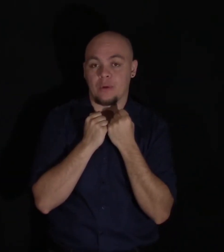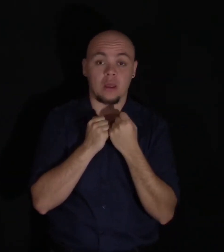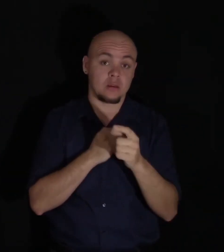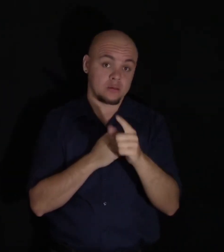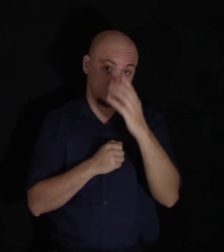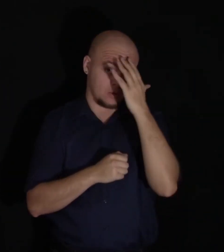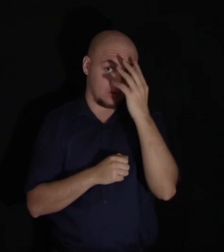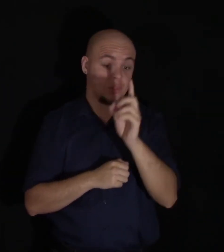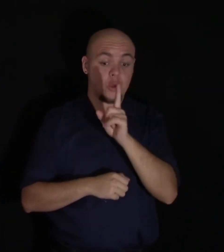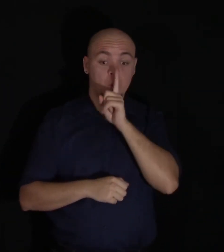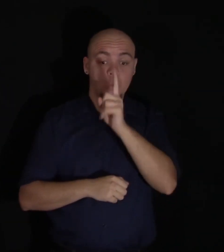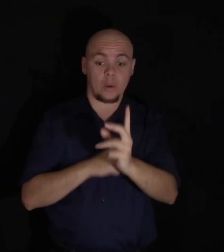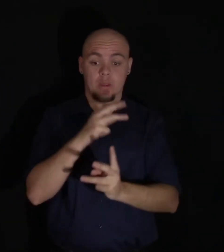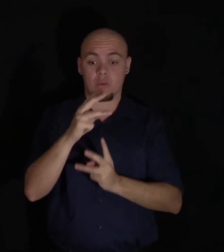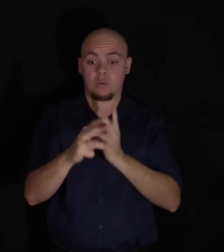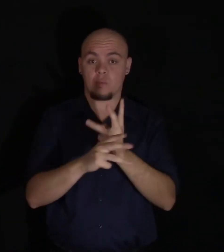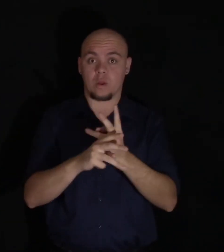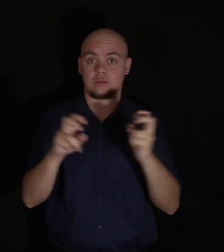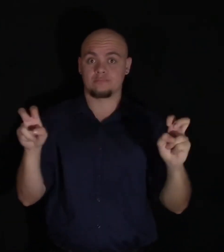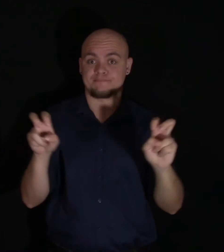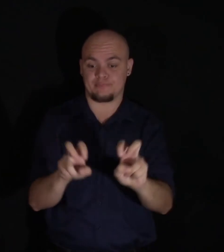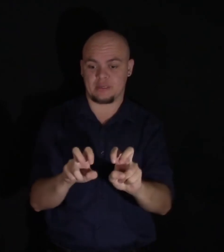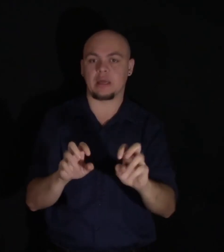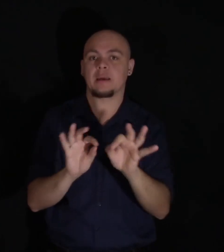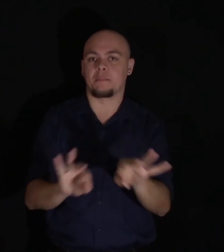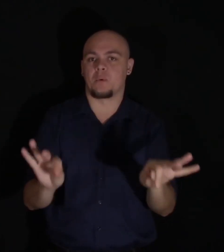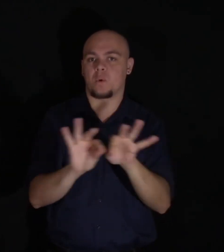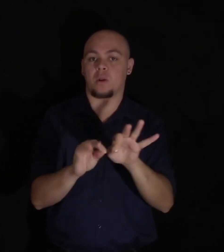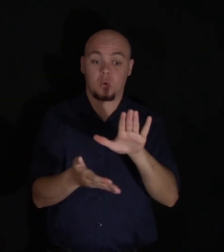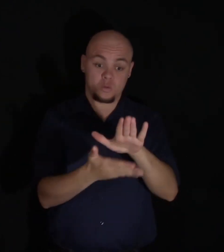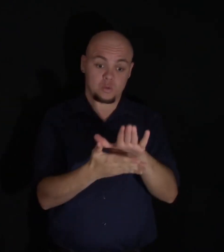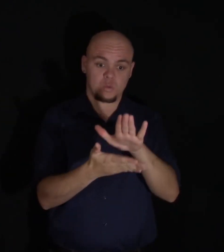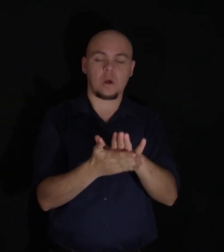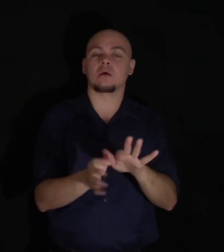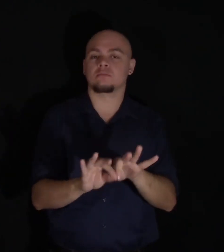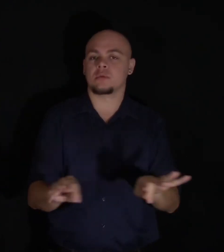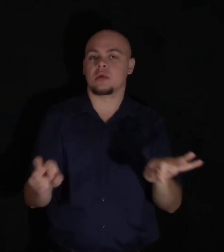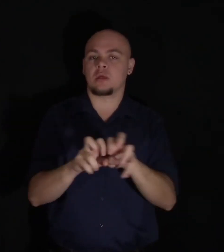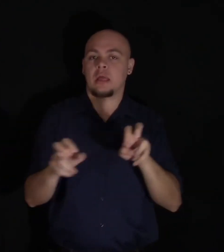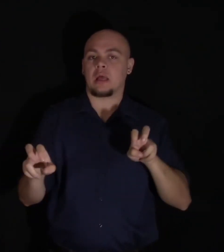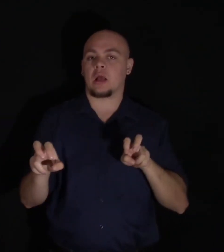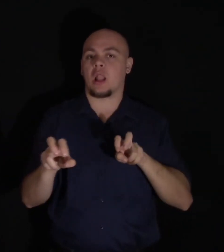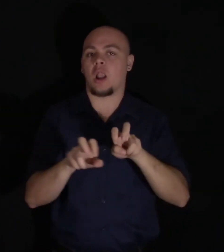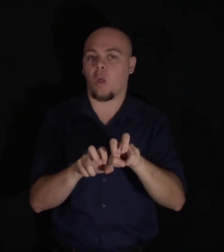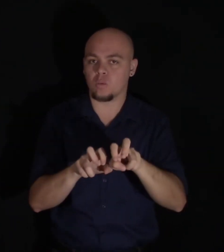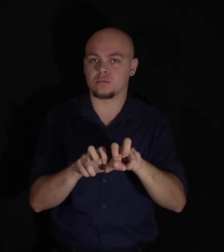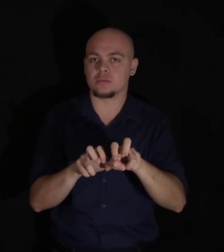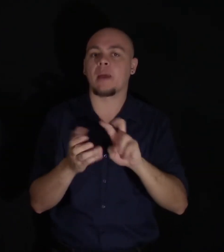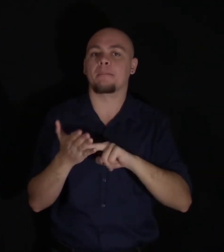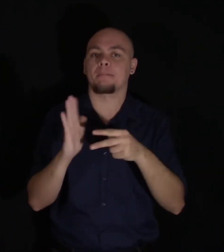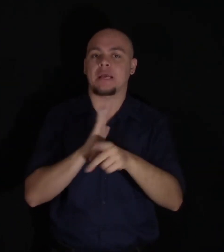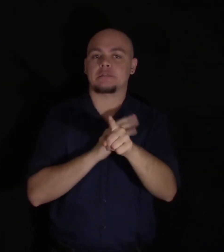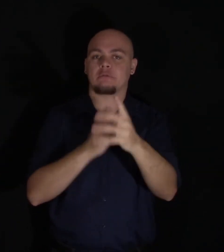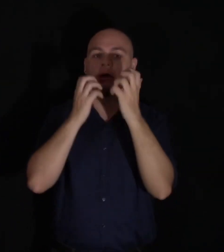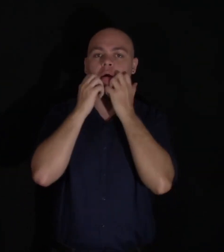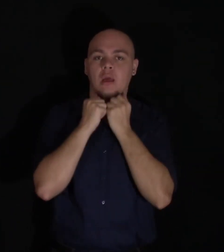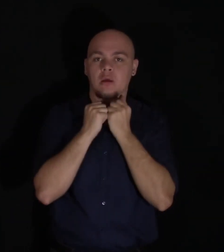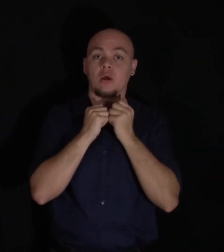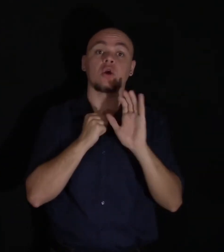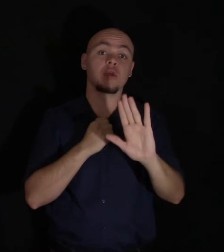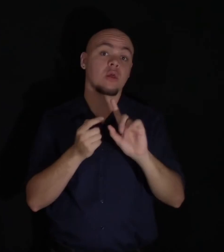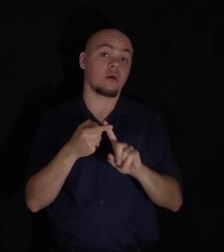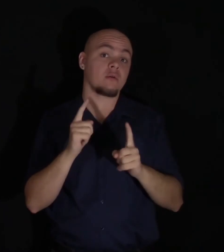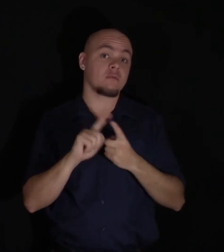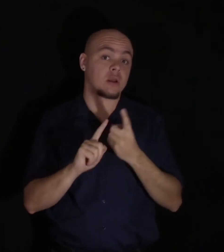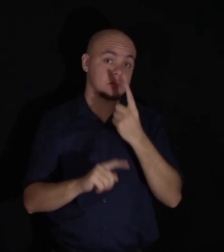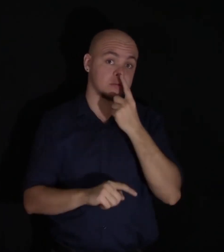get in the real world, that matters. Or you go to school, that matters. Sit up close, it looks like you care. I don't care if your friends tell you you're